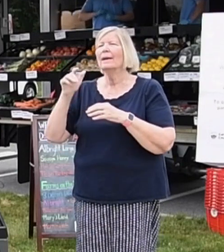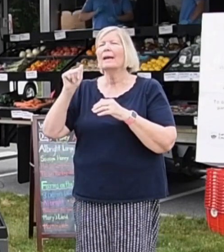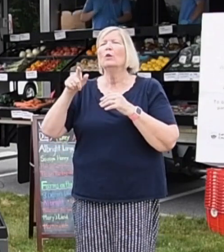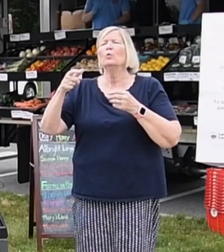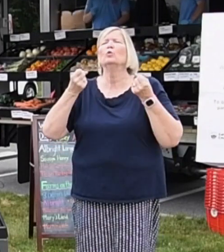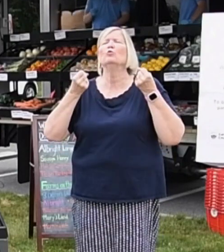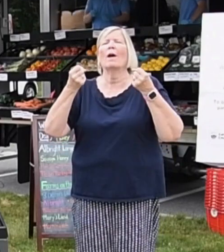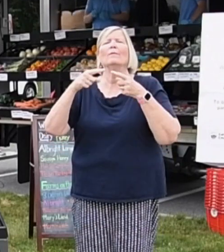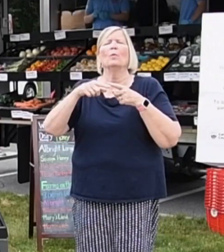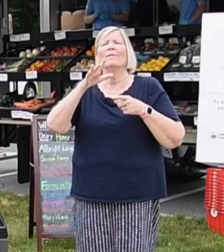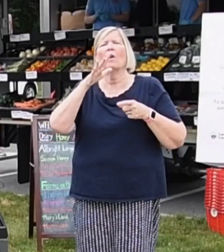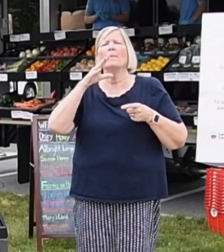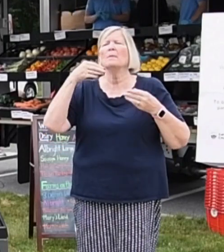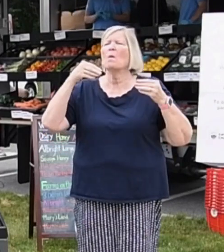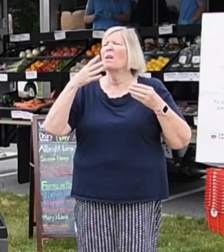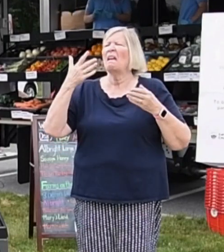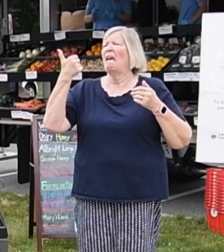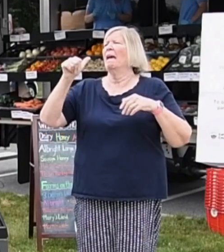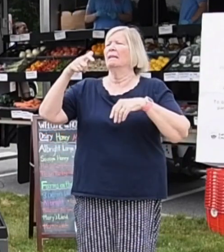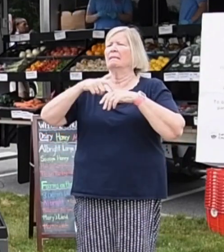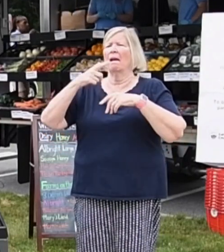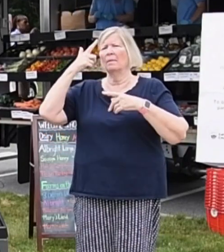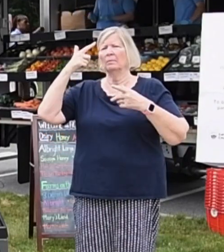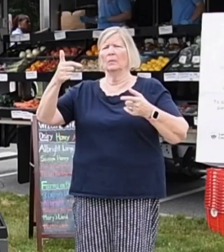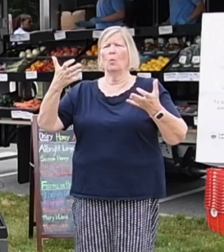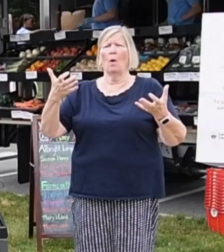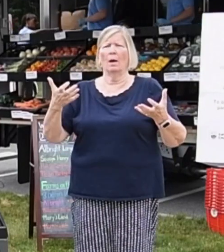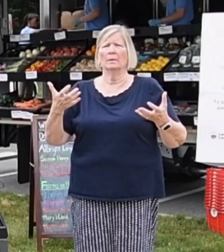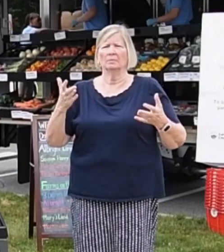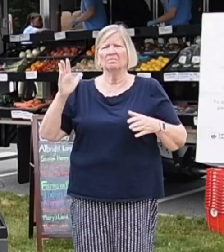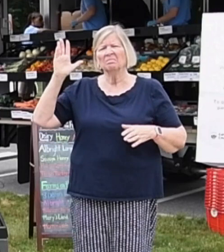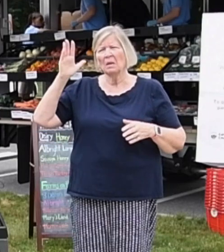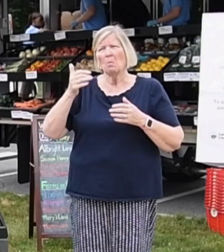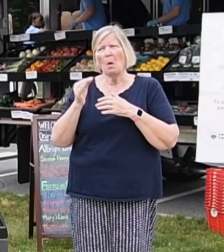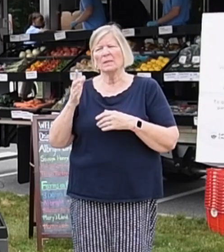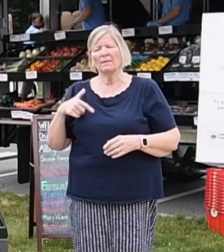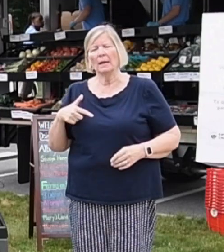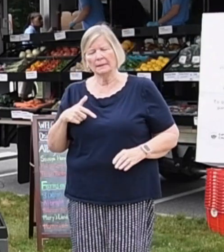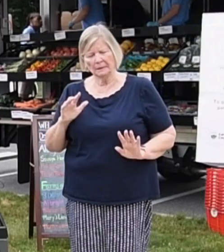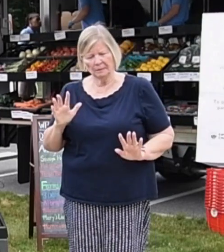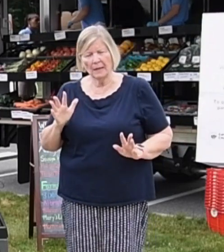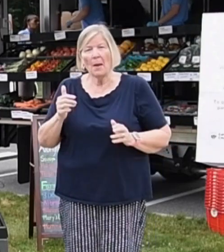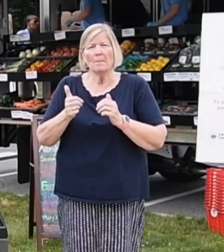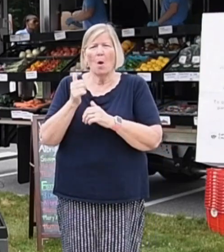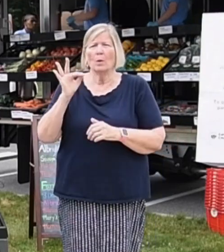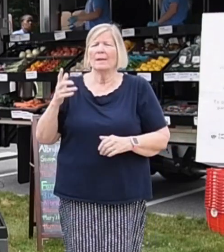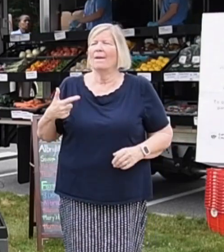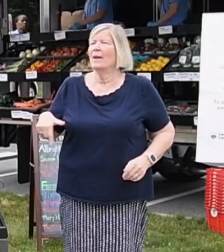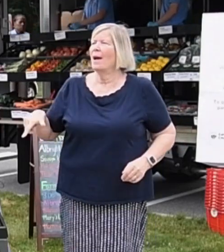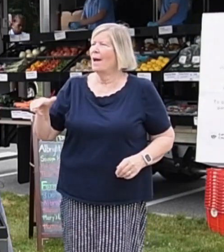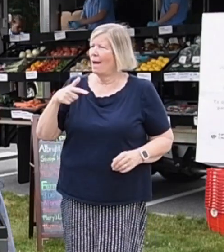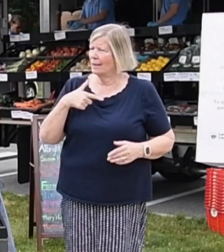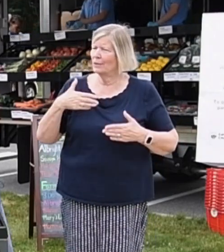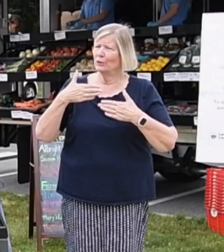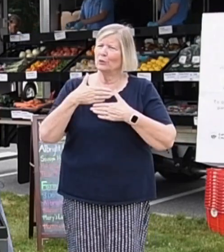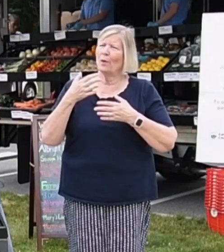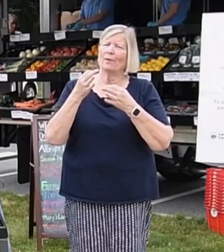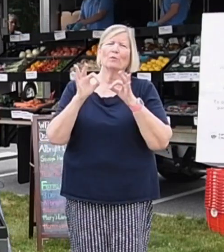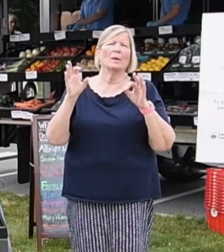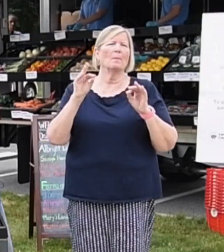to a farmer's market pretty much anytime you want. All right, most of us. Most of us enjoy the